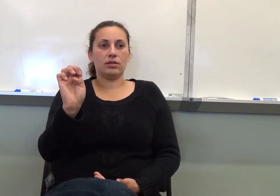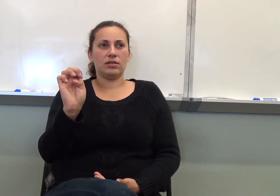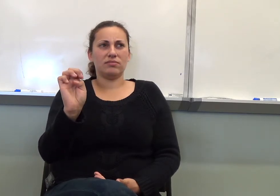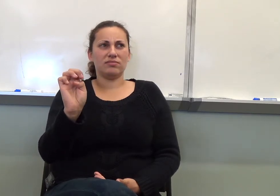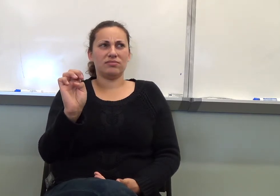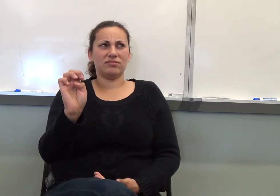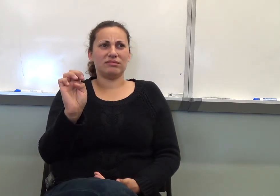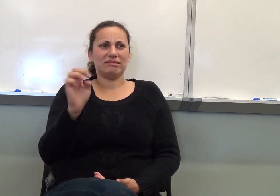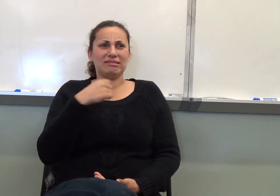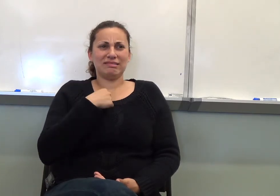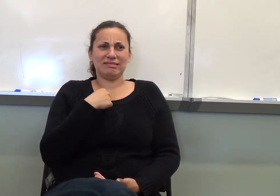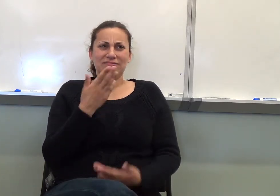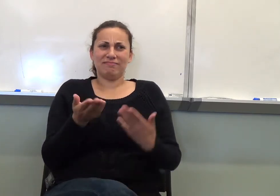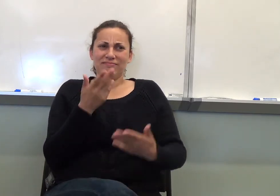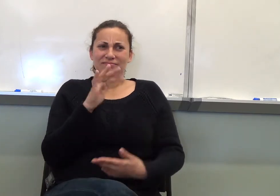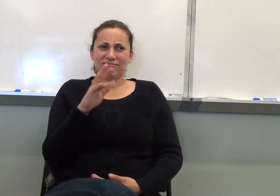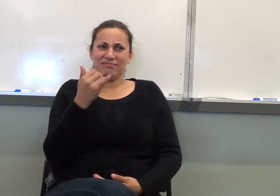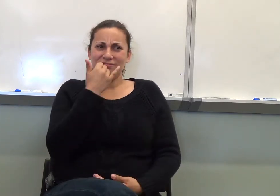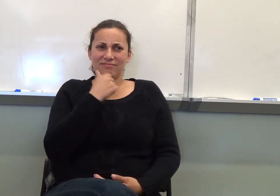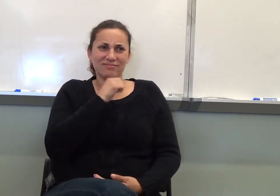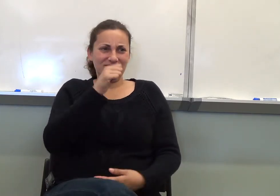Linear equation